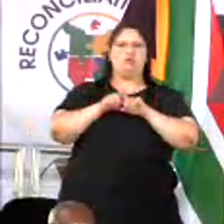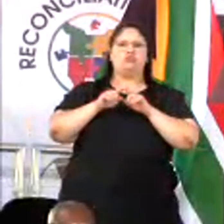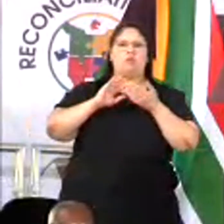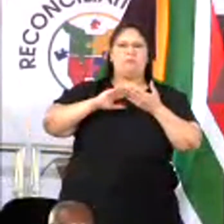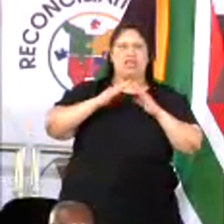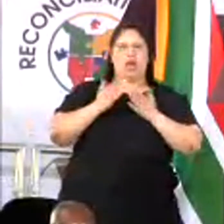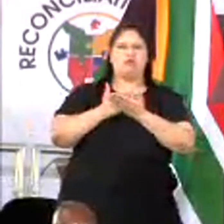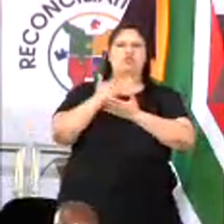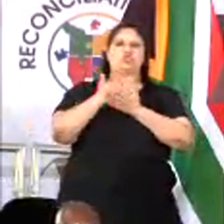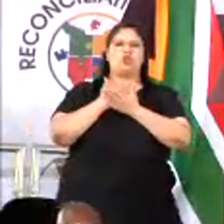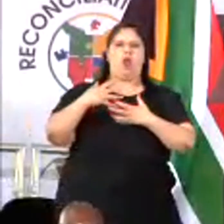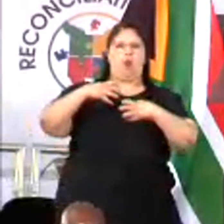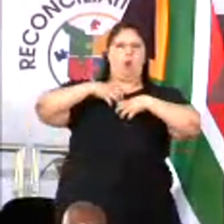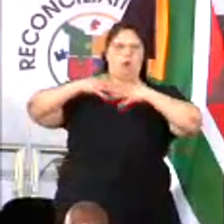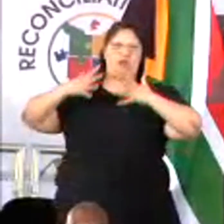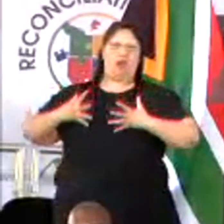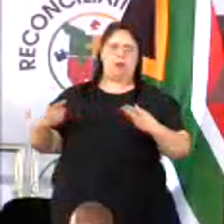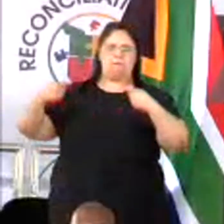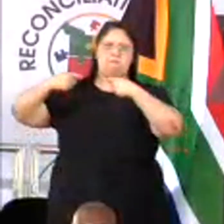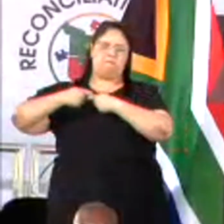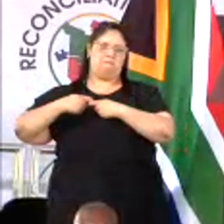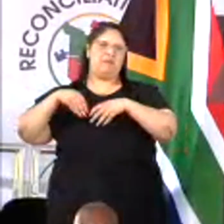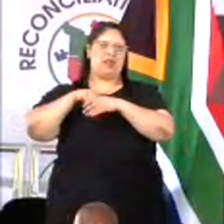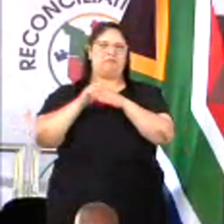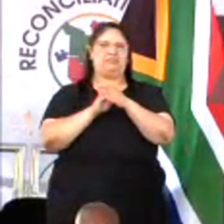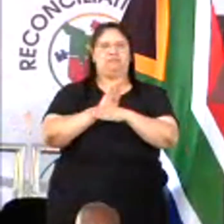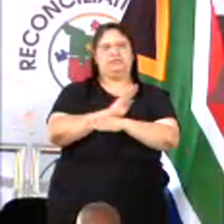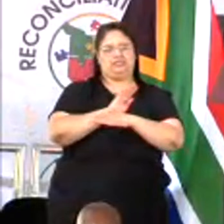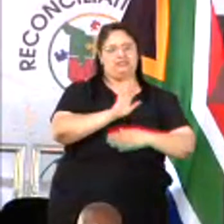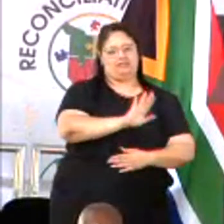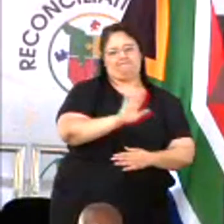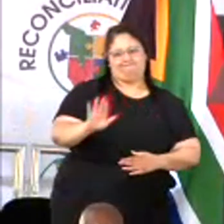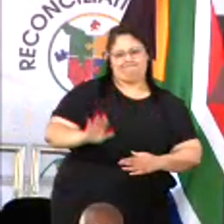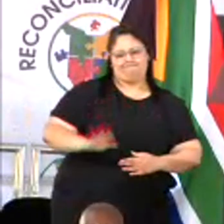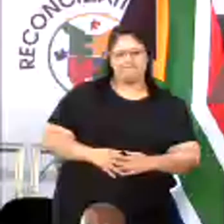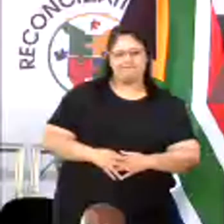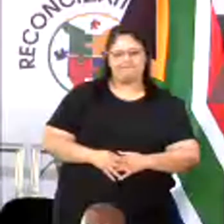become share owners in those enterprises.